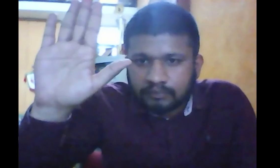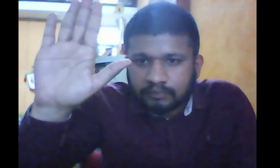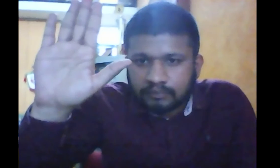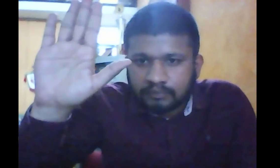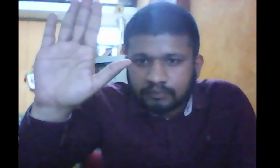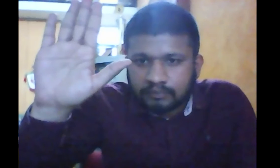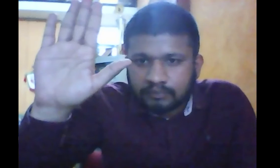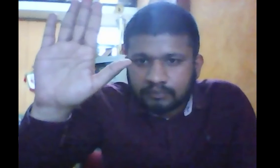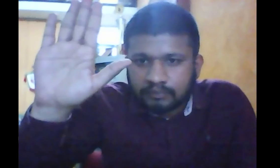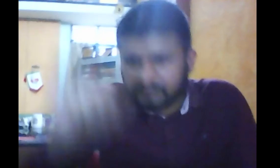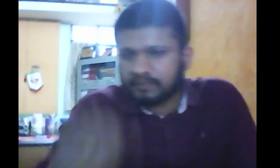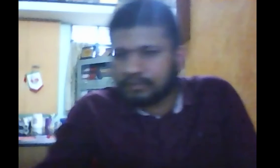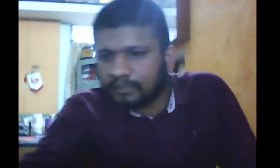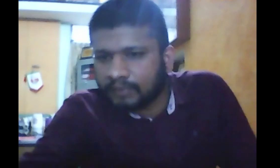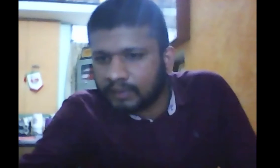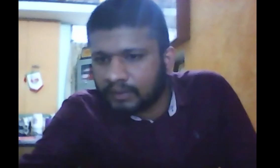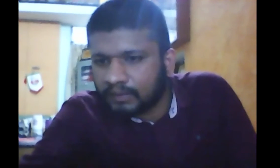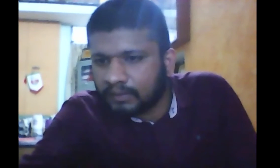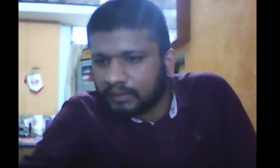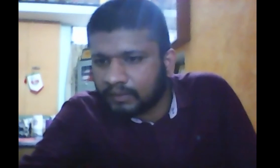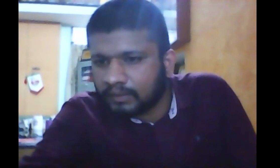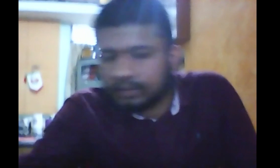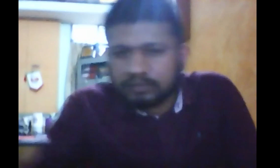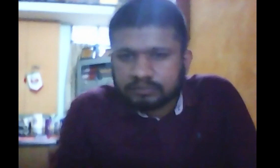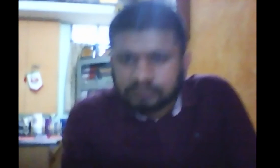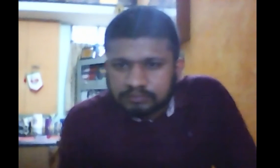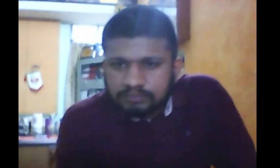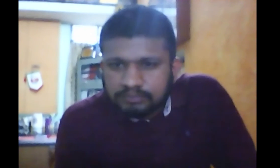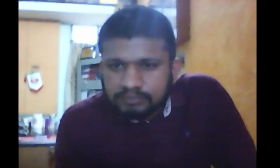Shweta. Yeah. Okay. Good. Where is the bank?